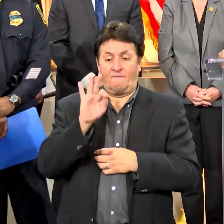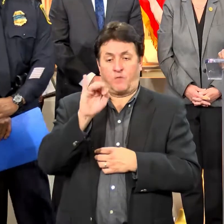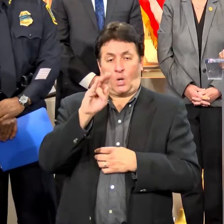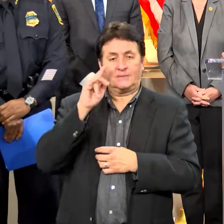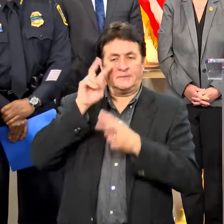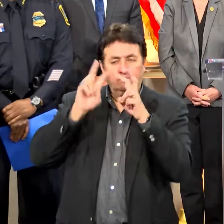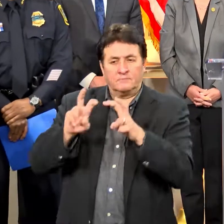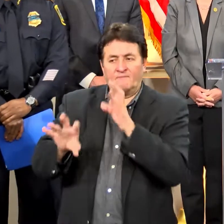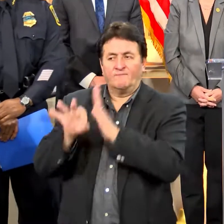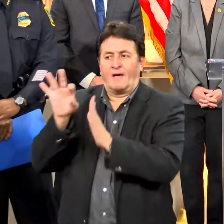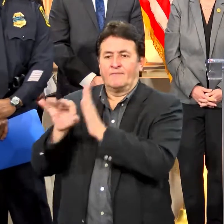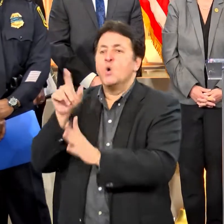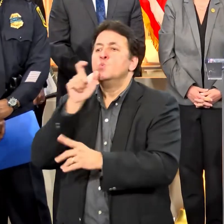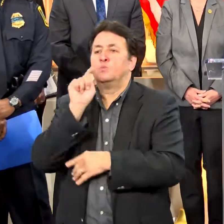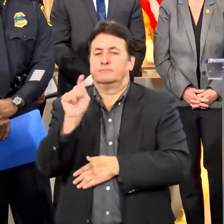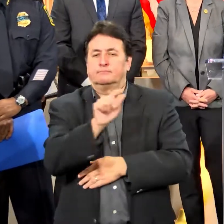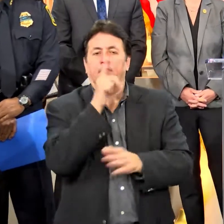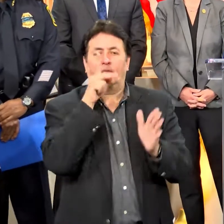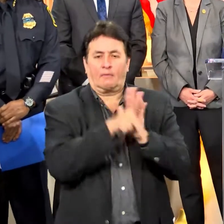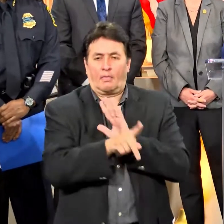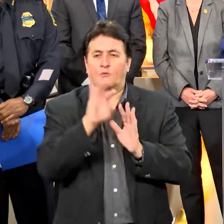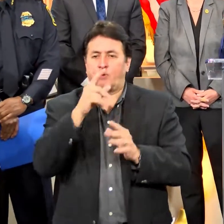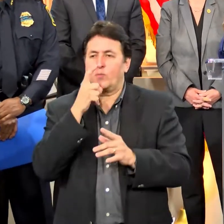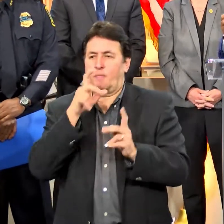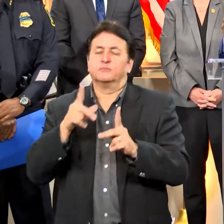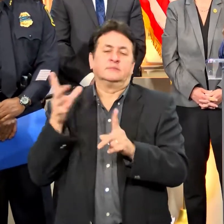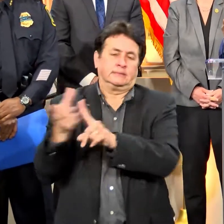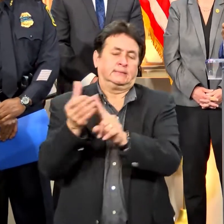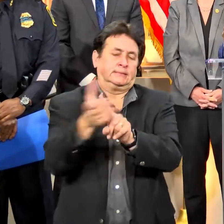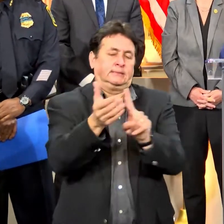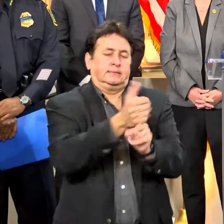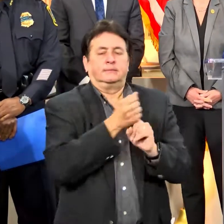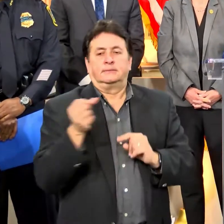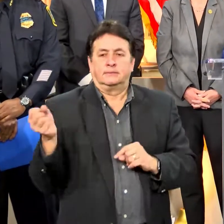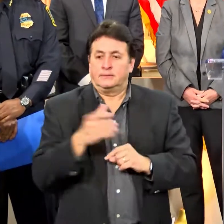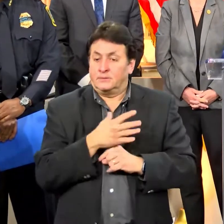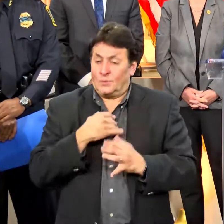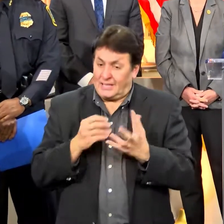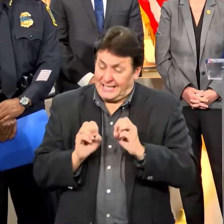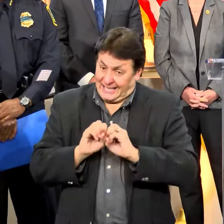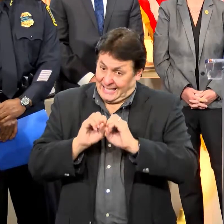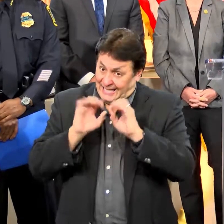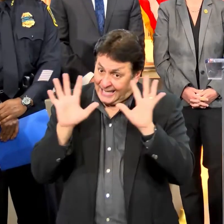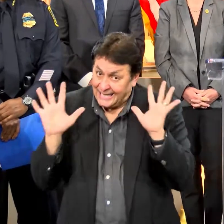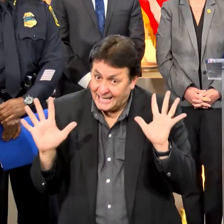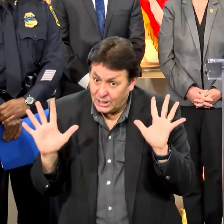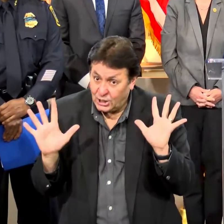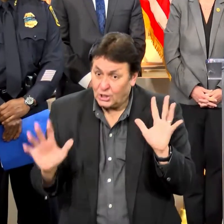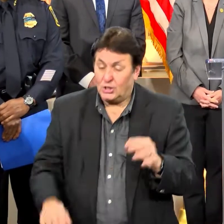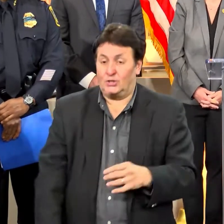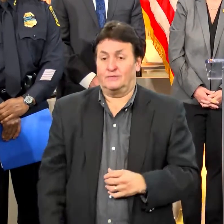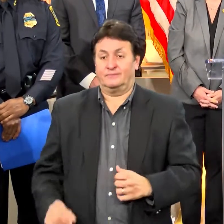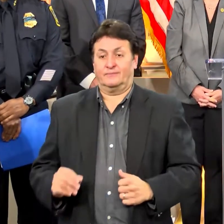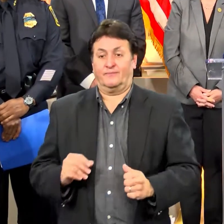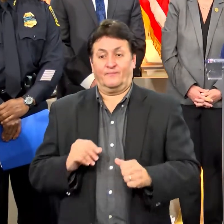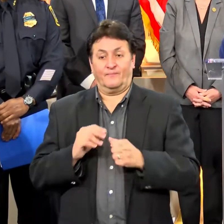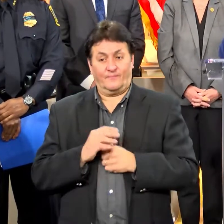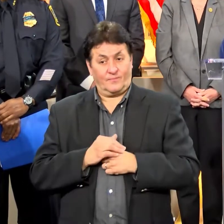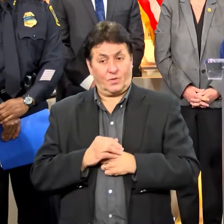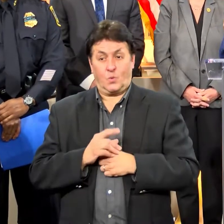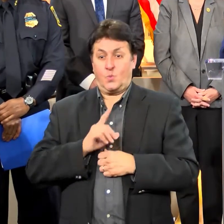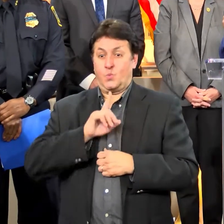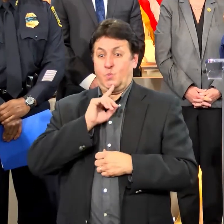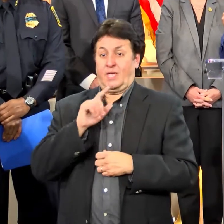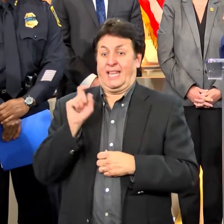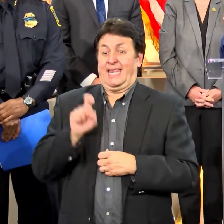But again, and I hate to keep saying it, but let me be clear on this. Ultimately, what is needed?